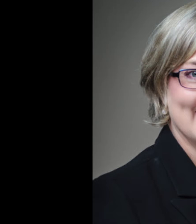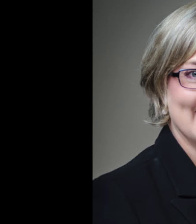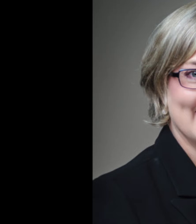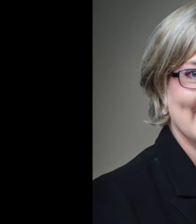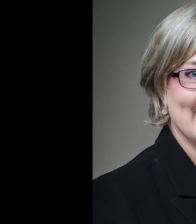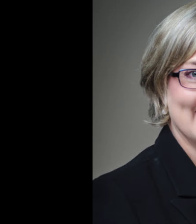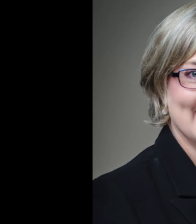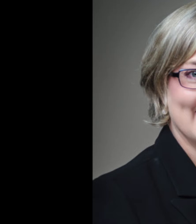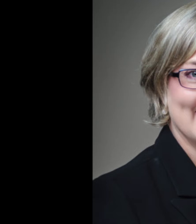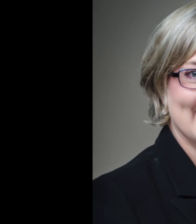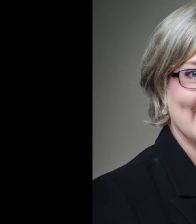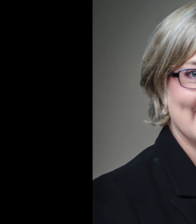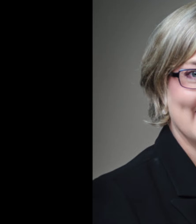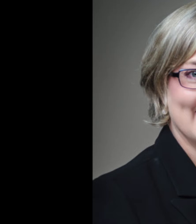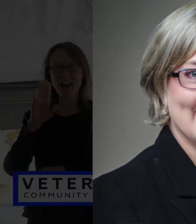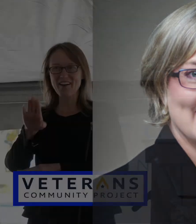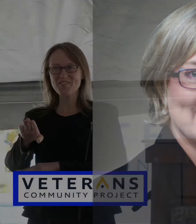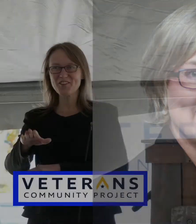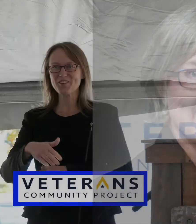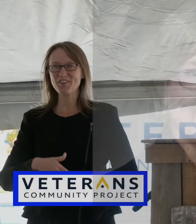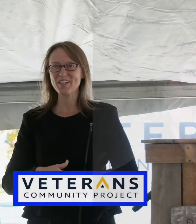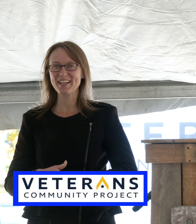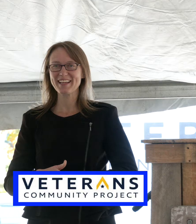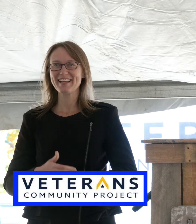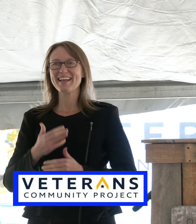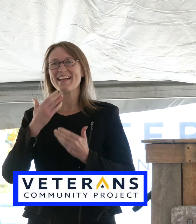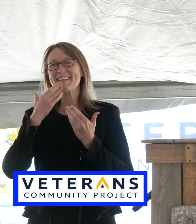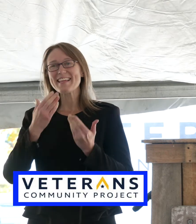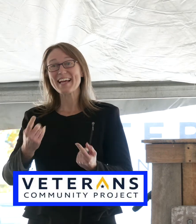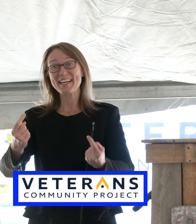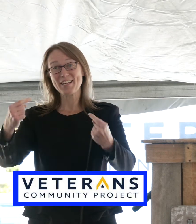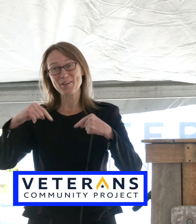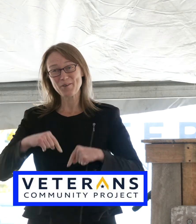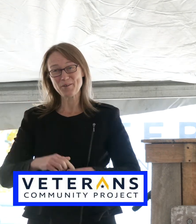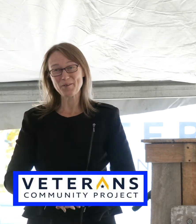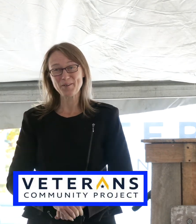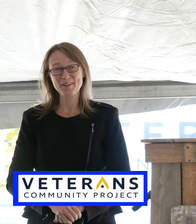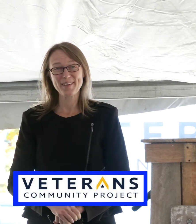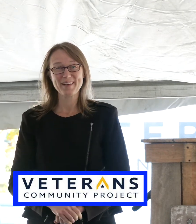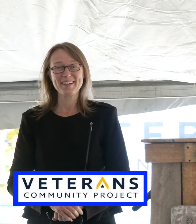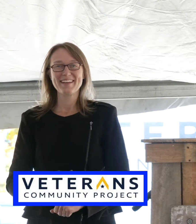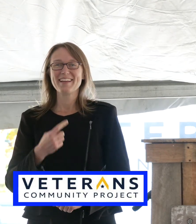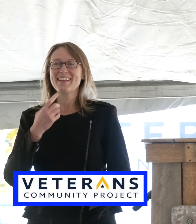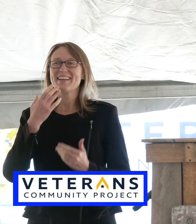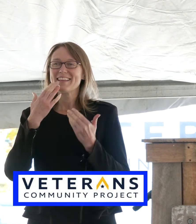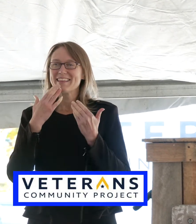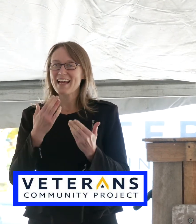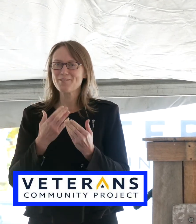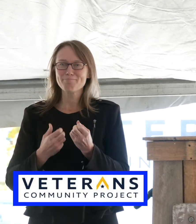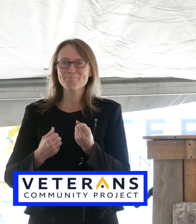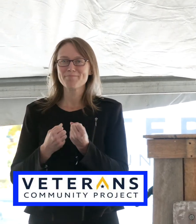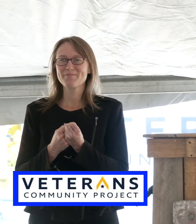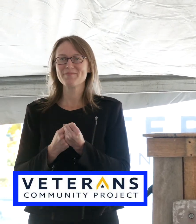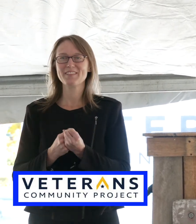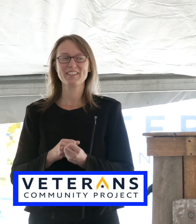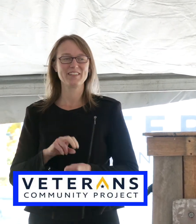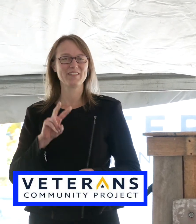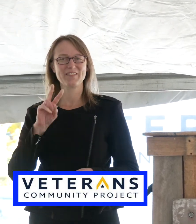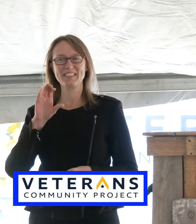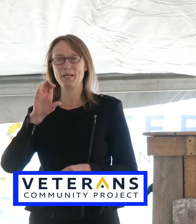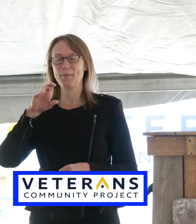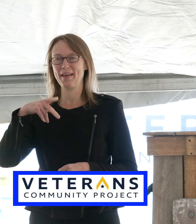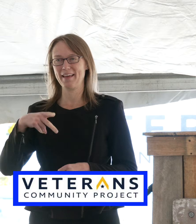Good afternoon. Thank you so much for showing up and showing your support for VCP. It is